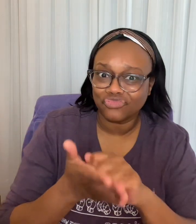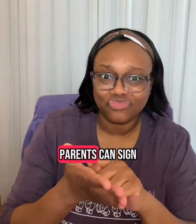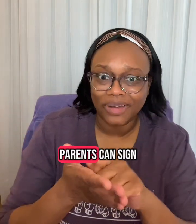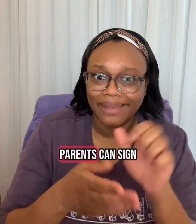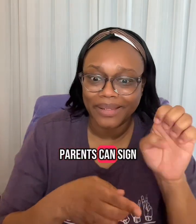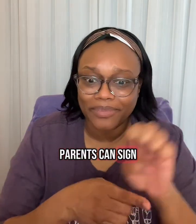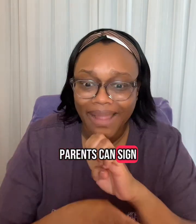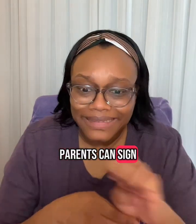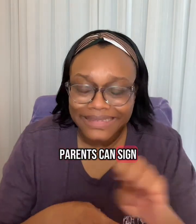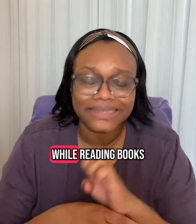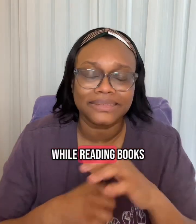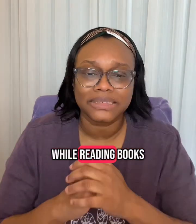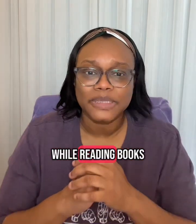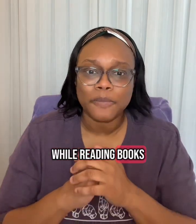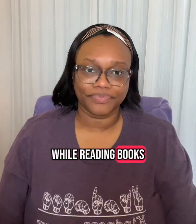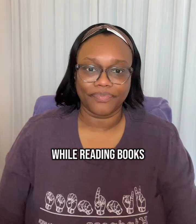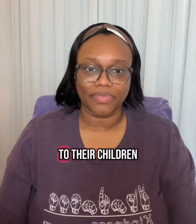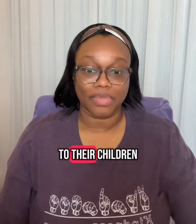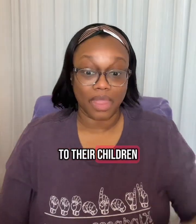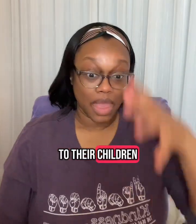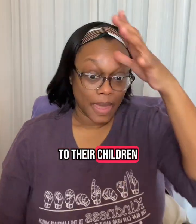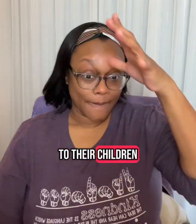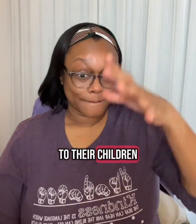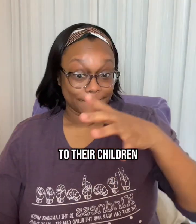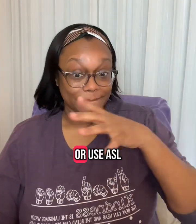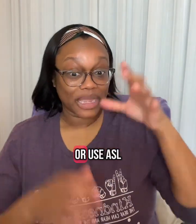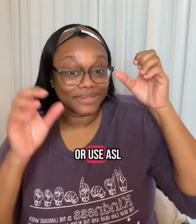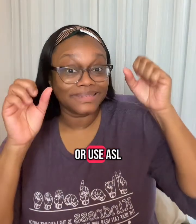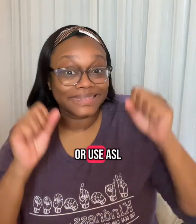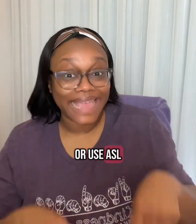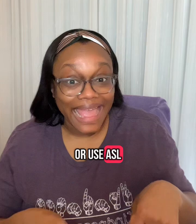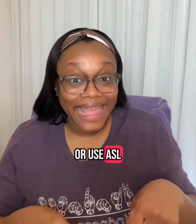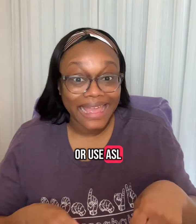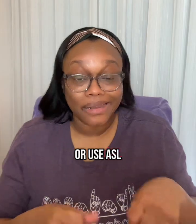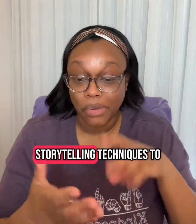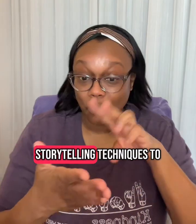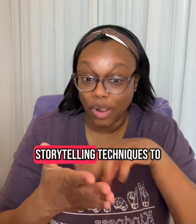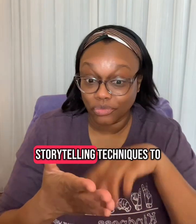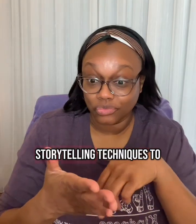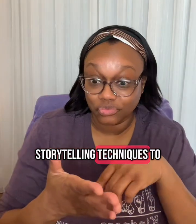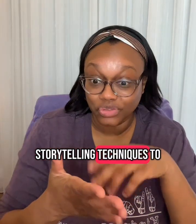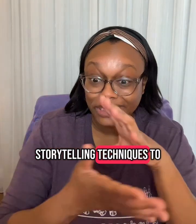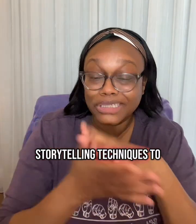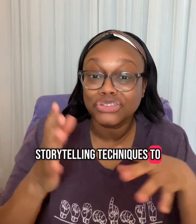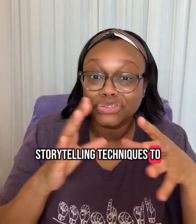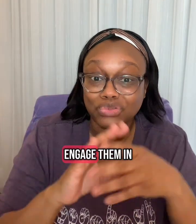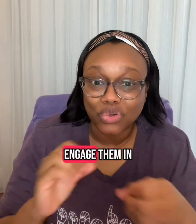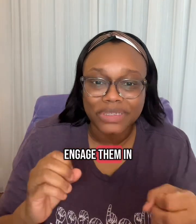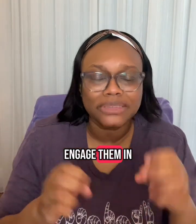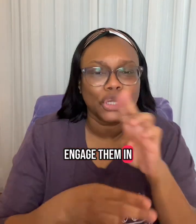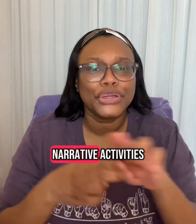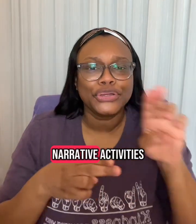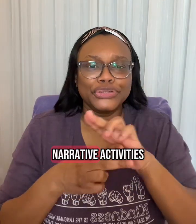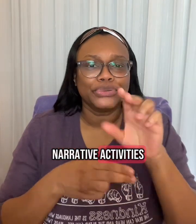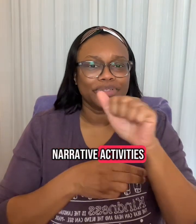Parents can sign while reading books to their children or use ASL storytelling techniques to engage them in narrative